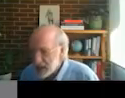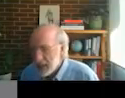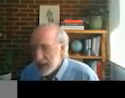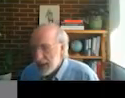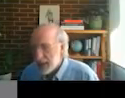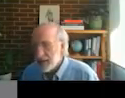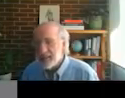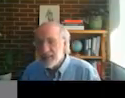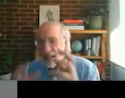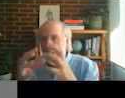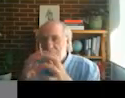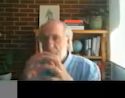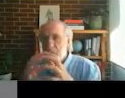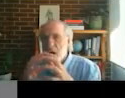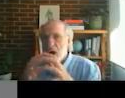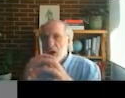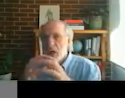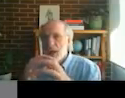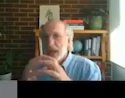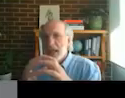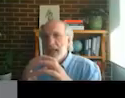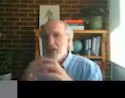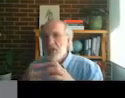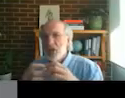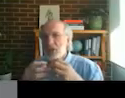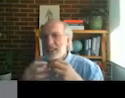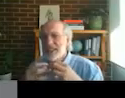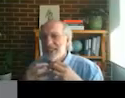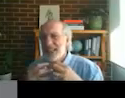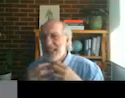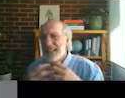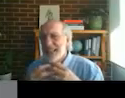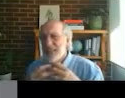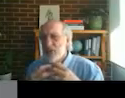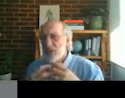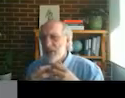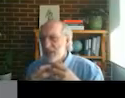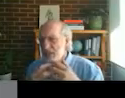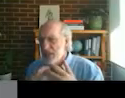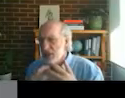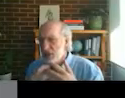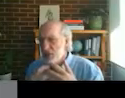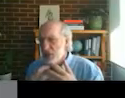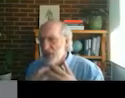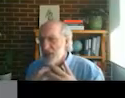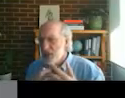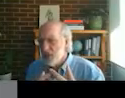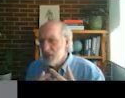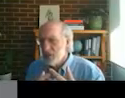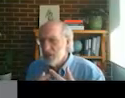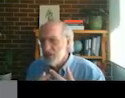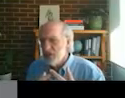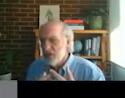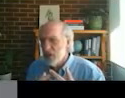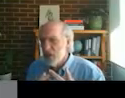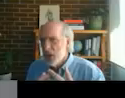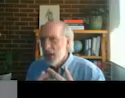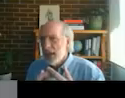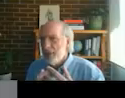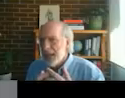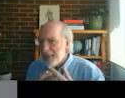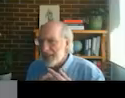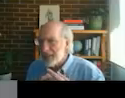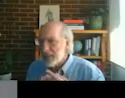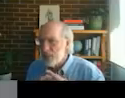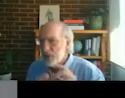and they sign for ball, and you know that sign is going to continue to be used,